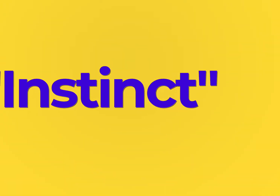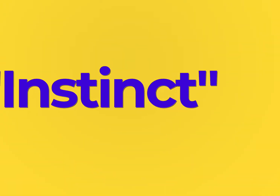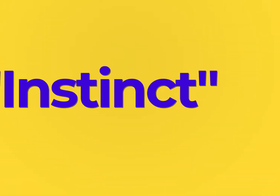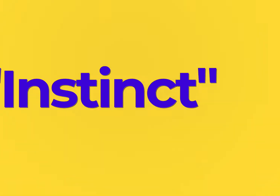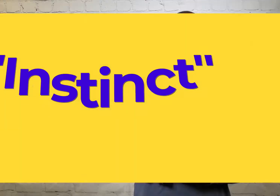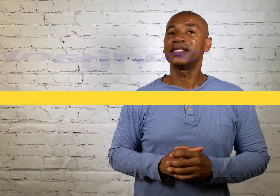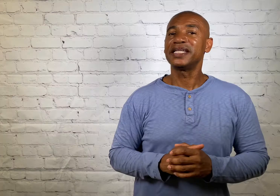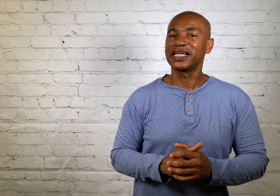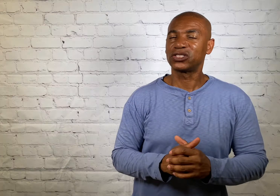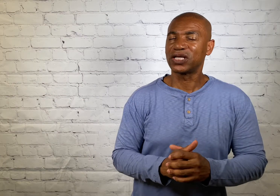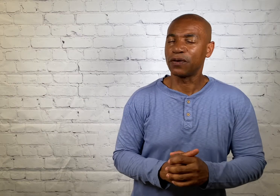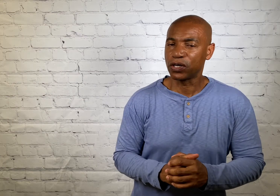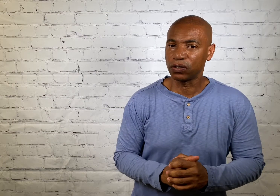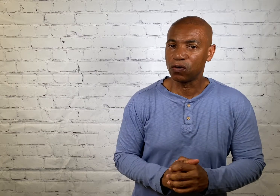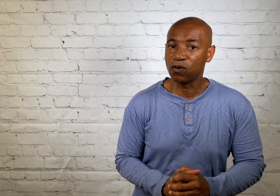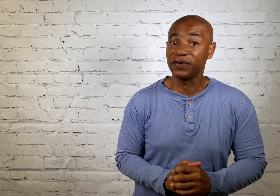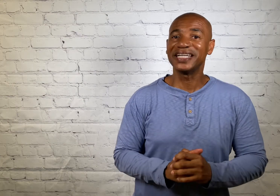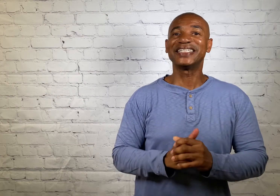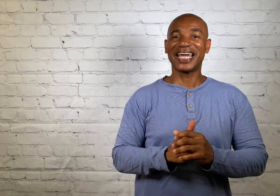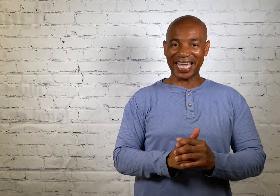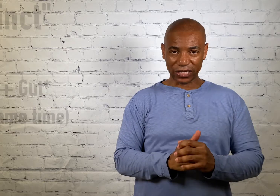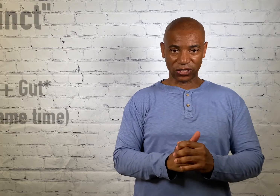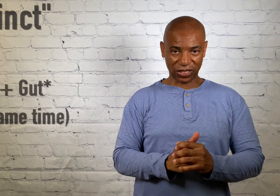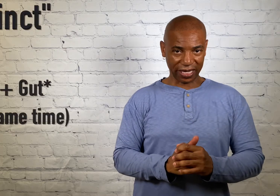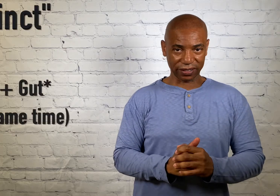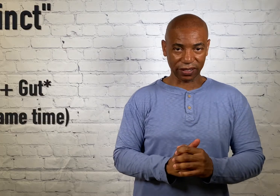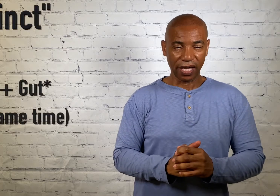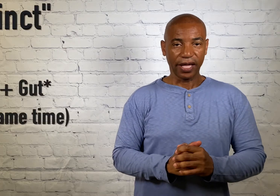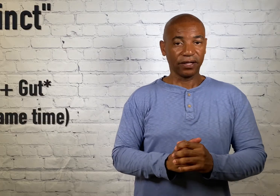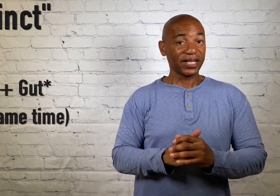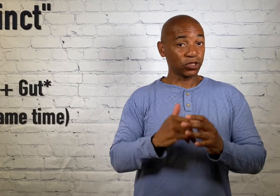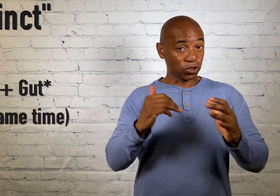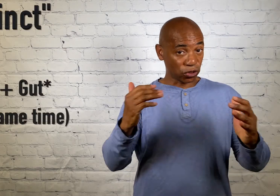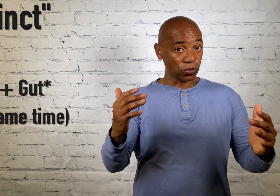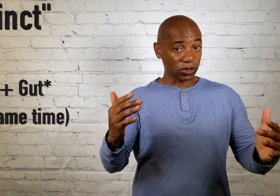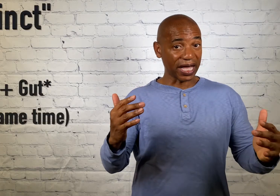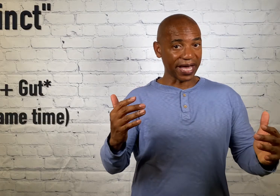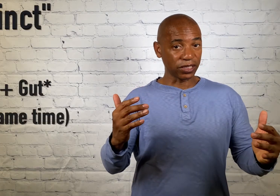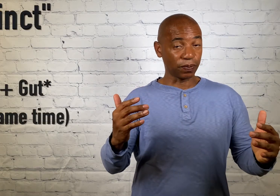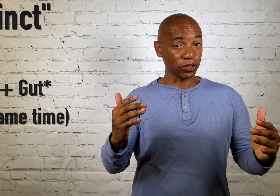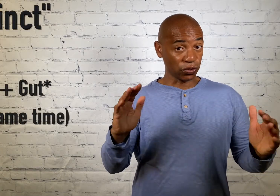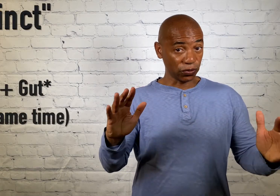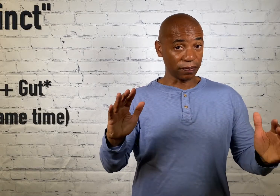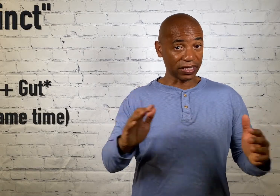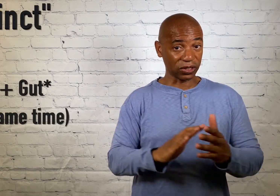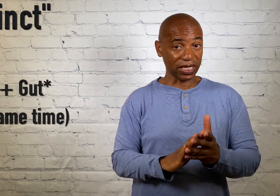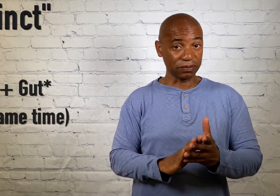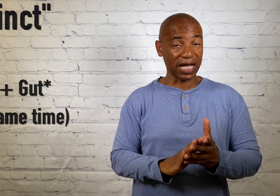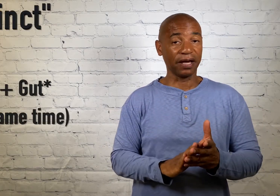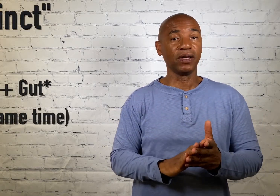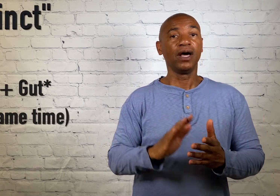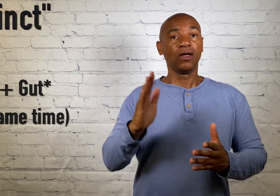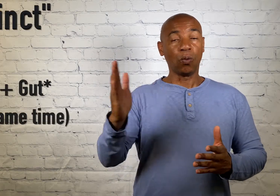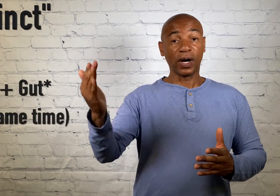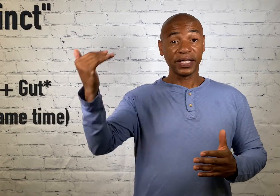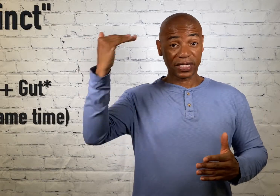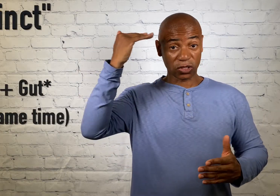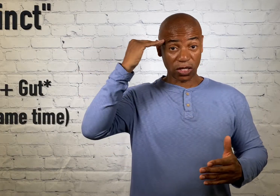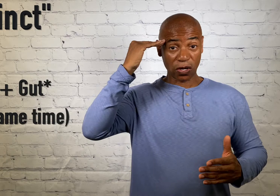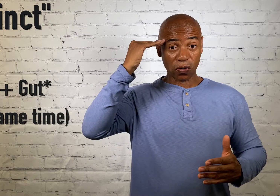All right, the next sign we're going to go over is instinct. Now that's two signs, but you do them at the same time. One is no and